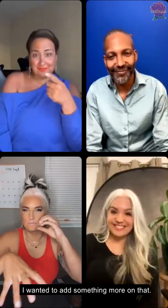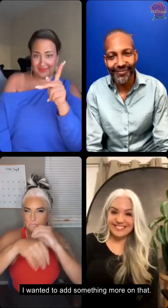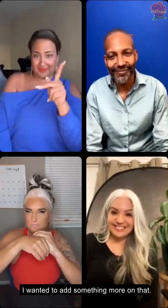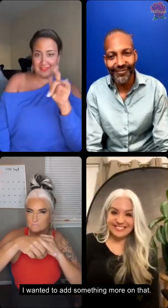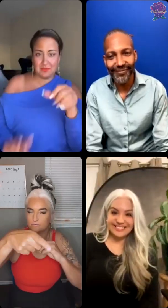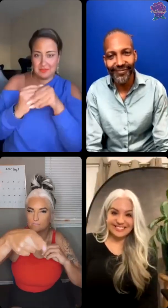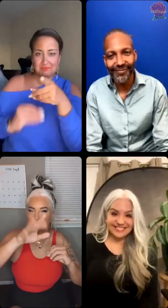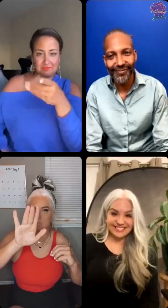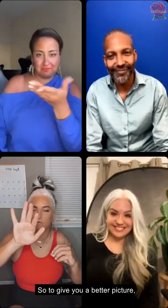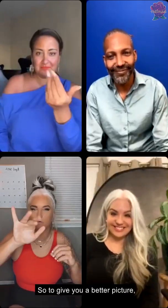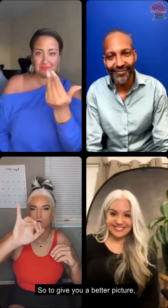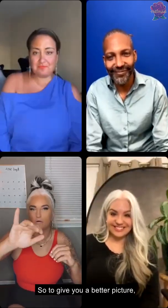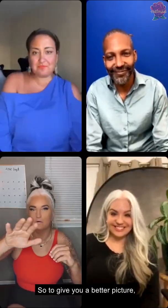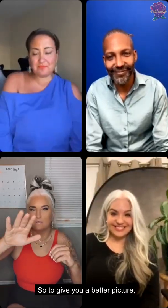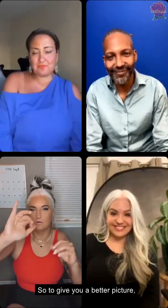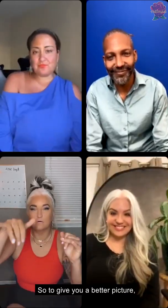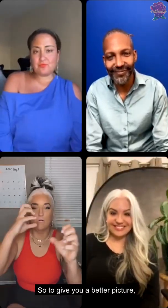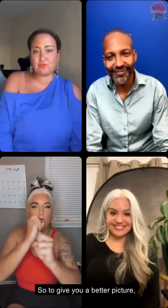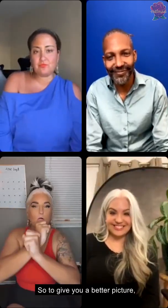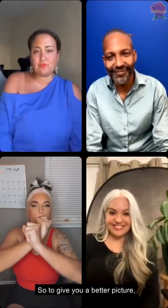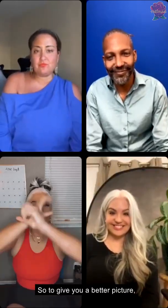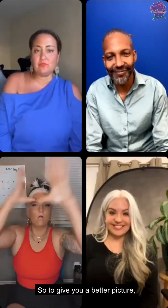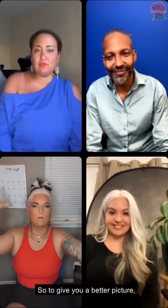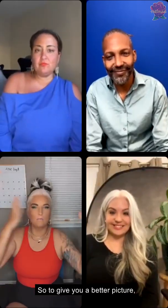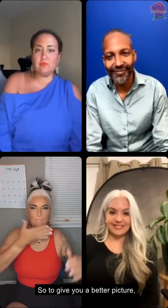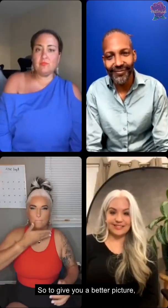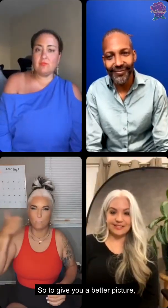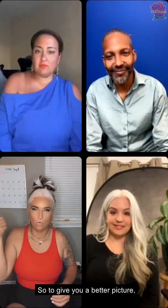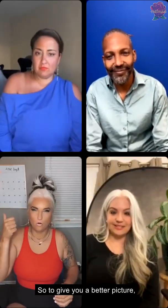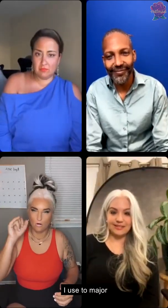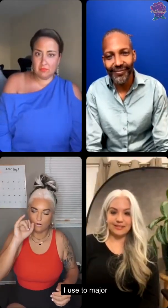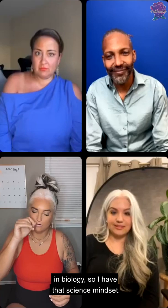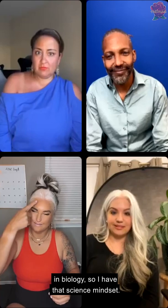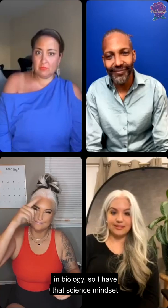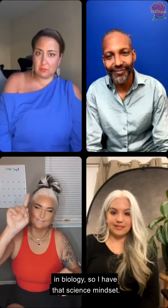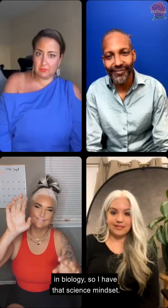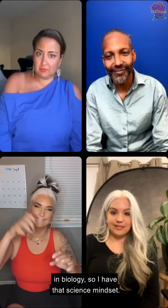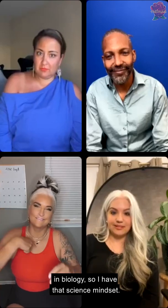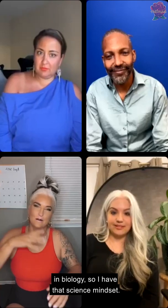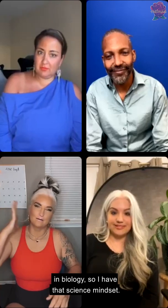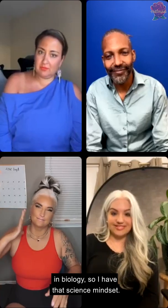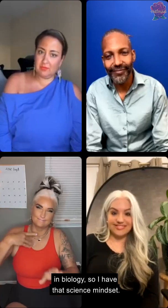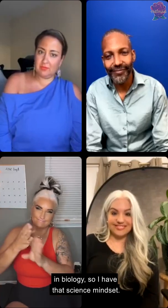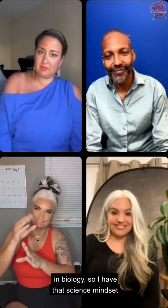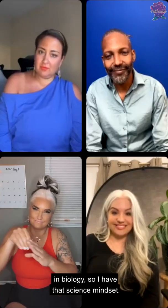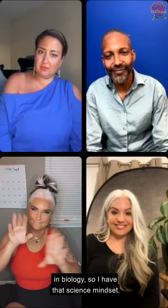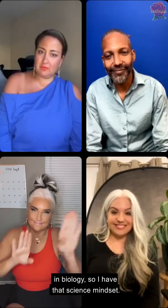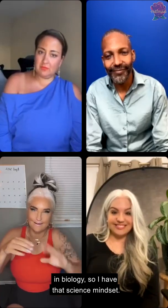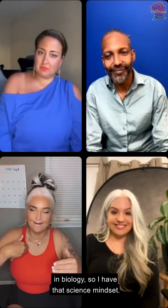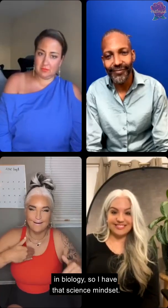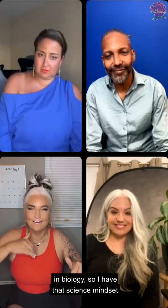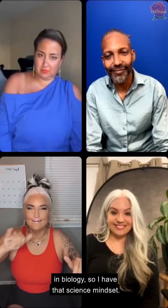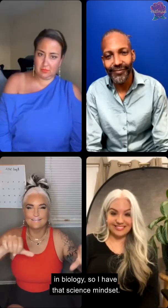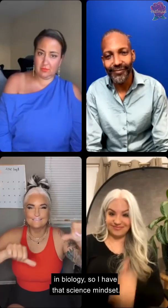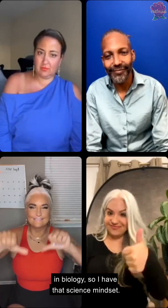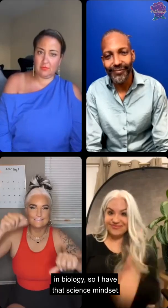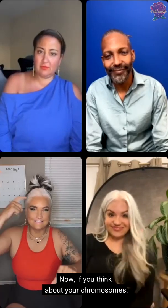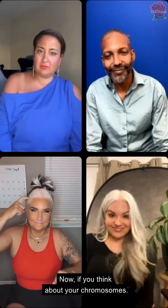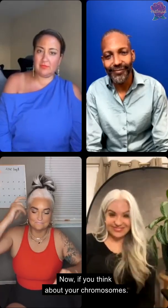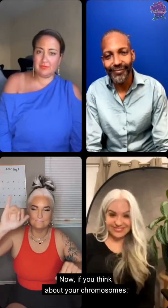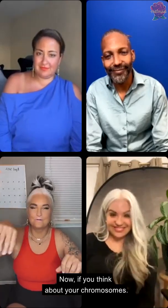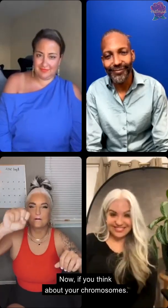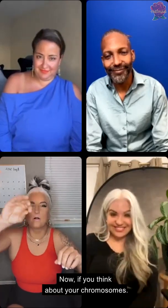wanted to add something more on that. So to give you a better picture, I used to major in biology, so I had that